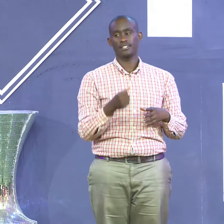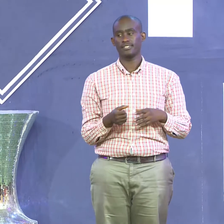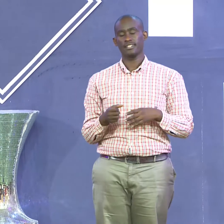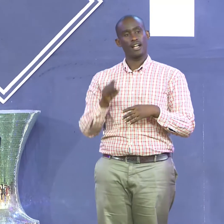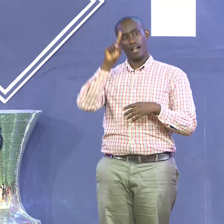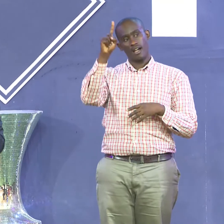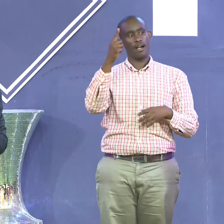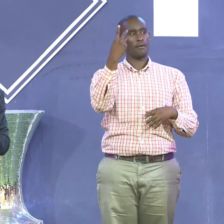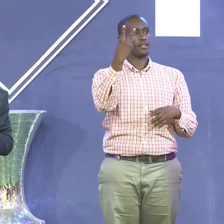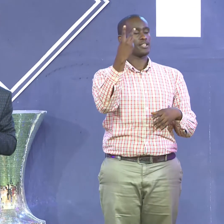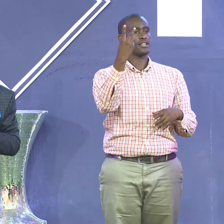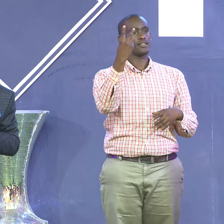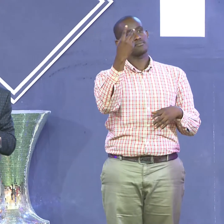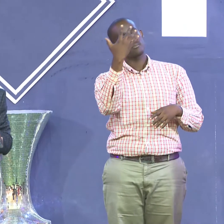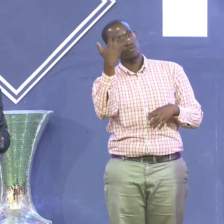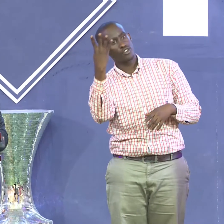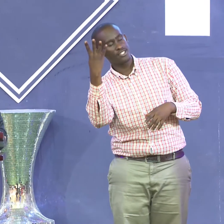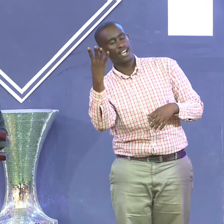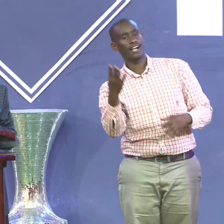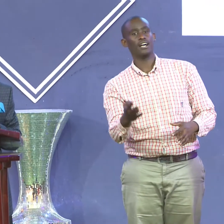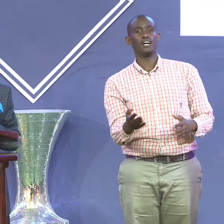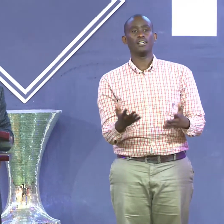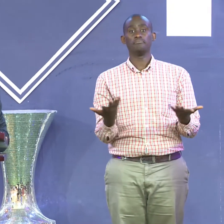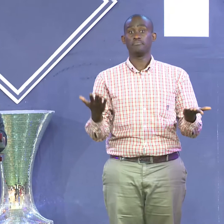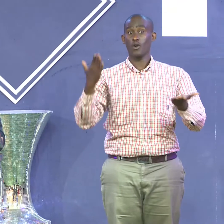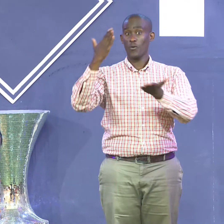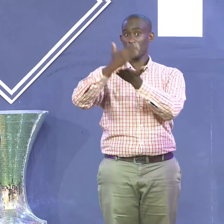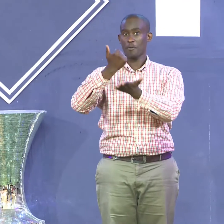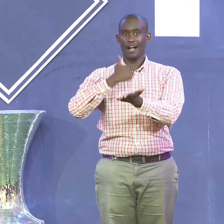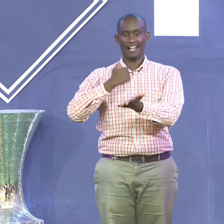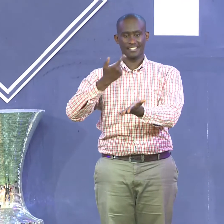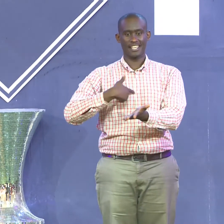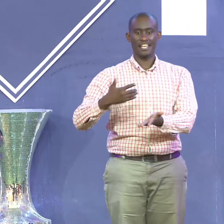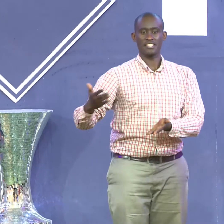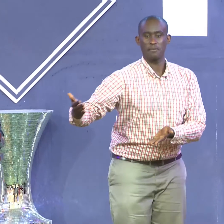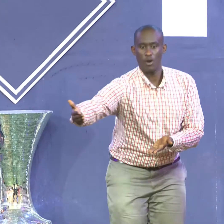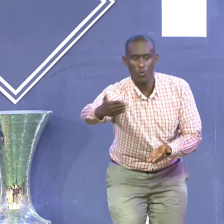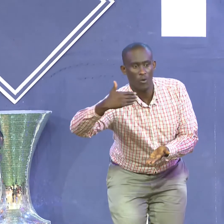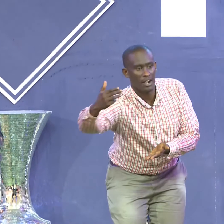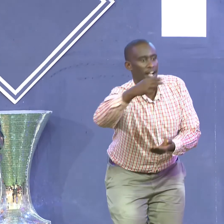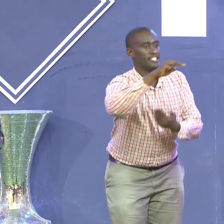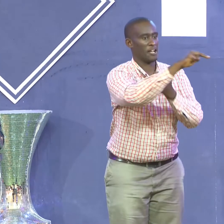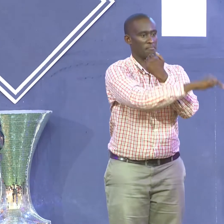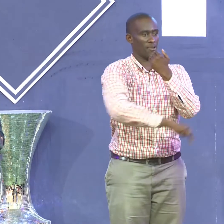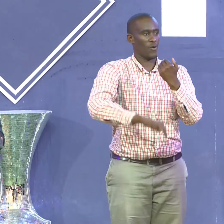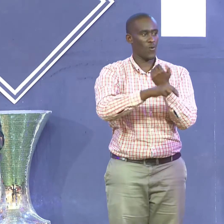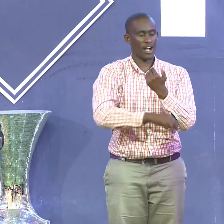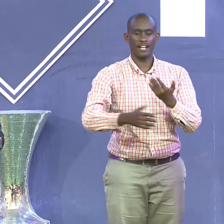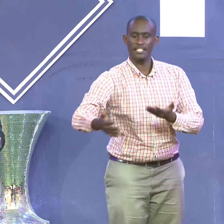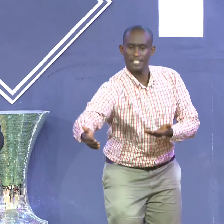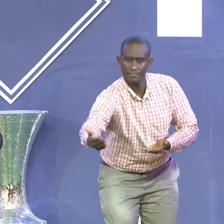36. Verse 24. Ndibajja mu mawanga ne mbakuŋŋaanya okubajja mu nsi